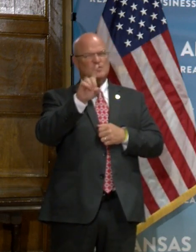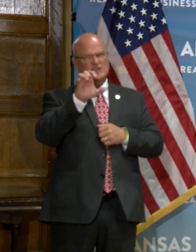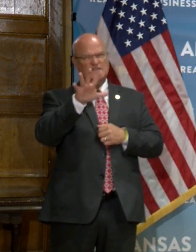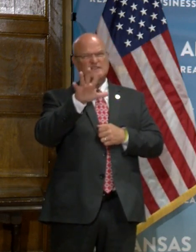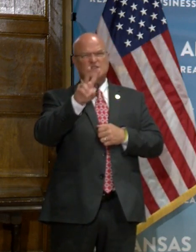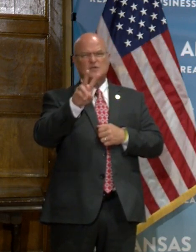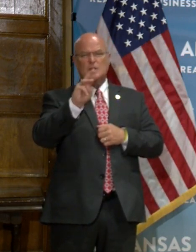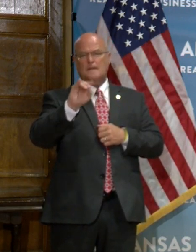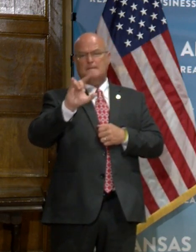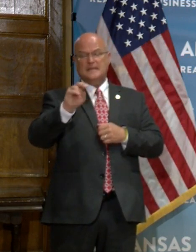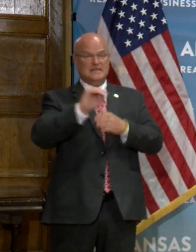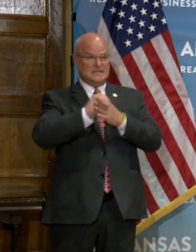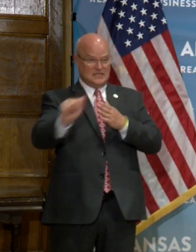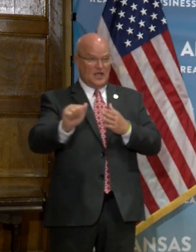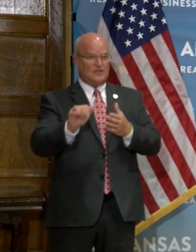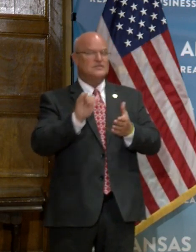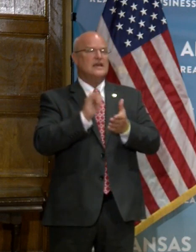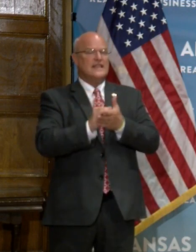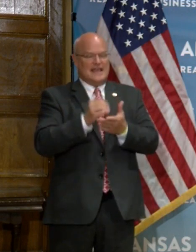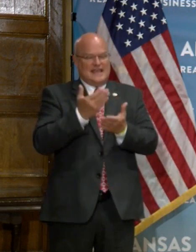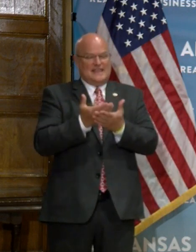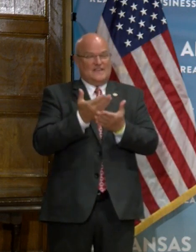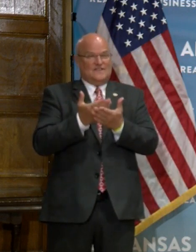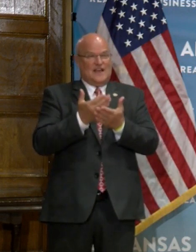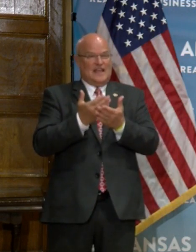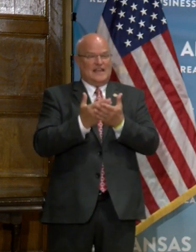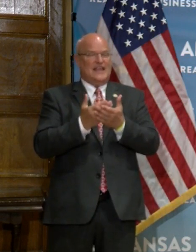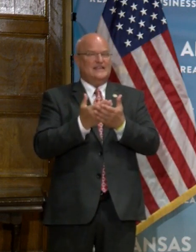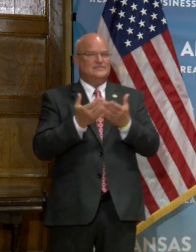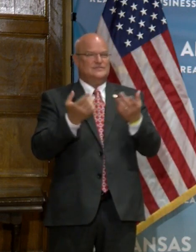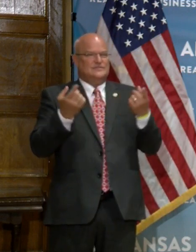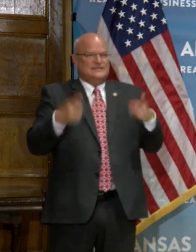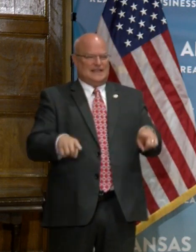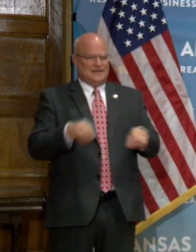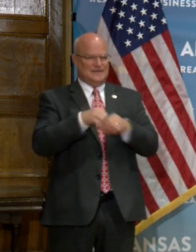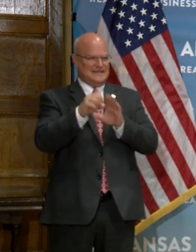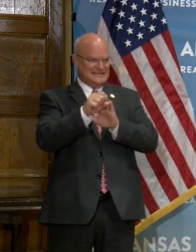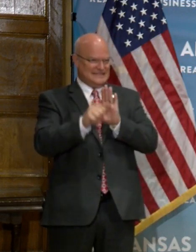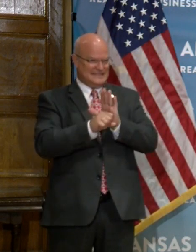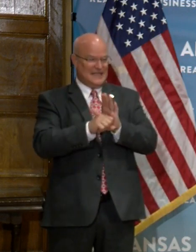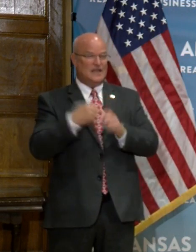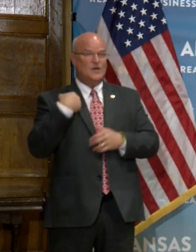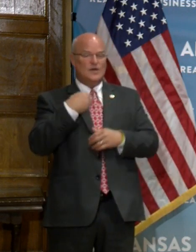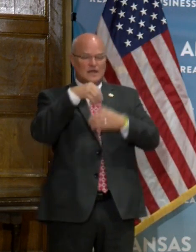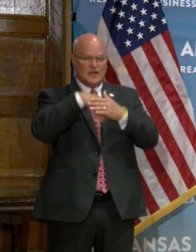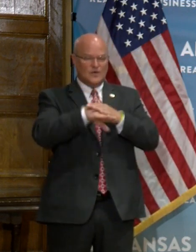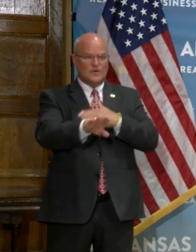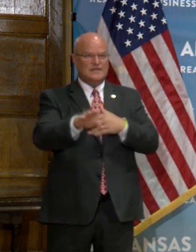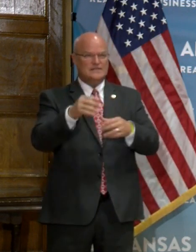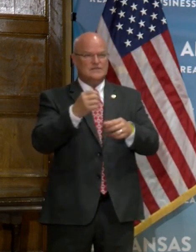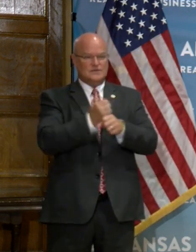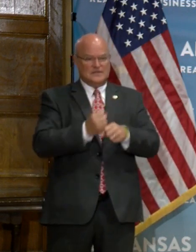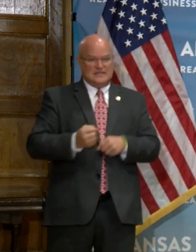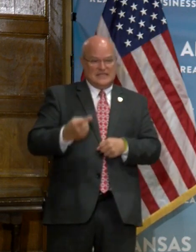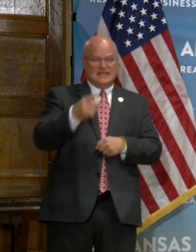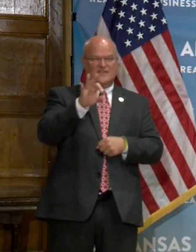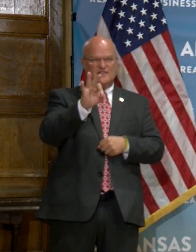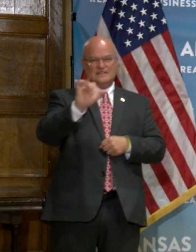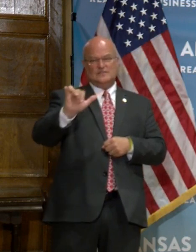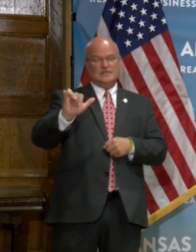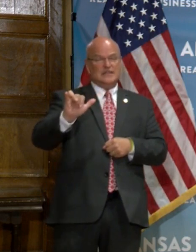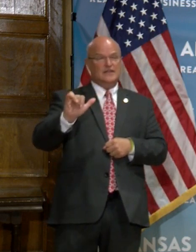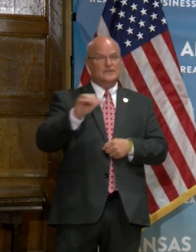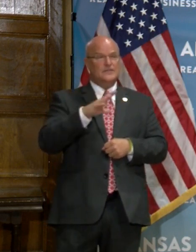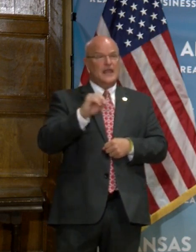million. So that's the financial condition we are in the state as we go into next fiscal year.